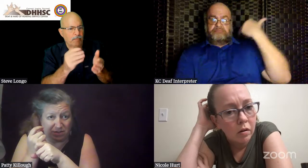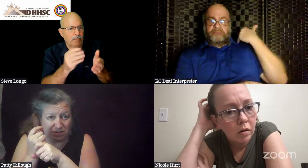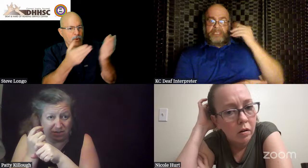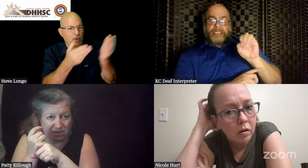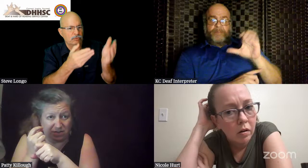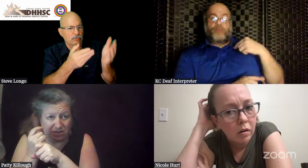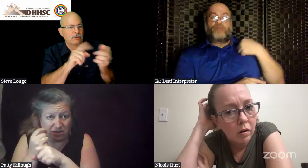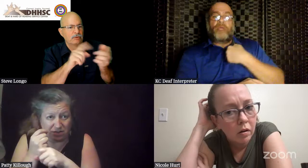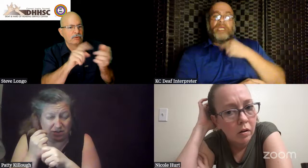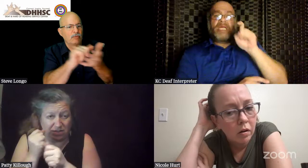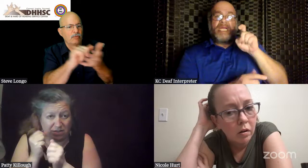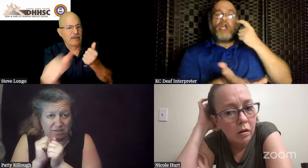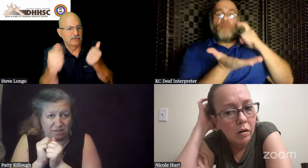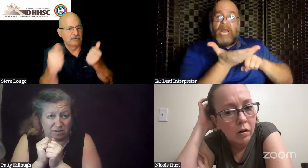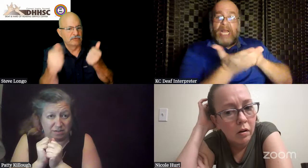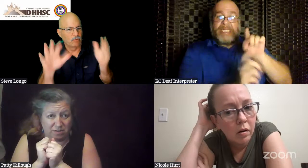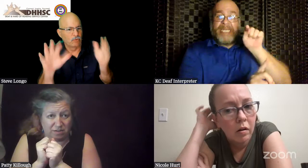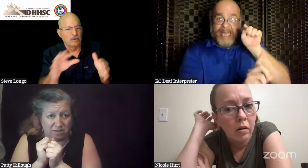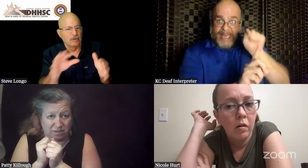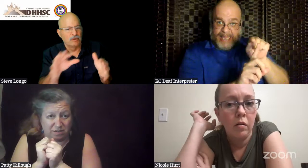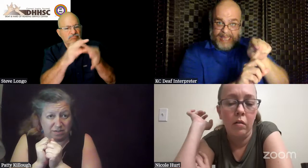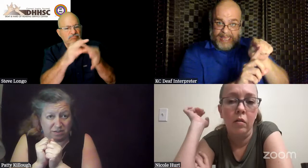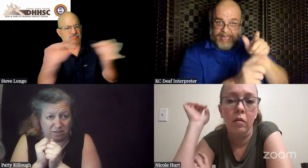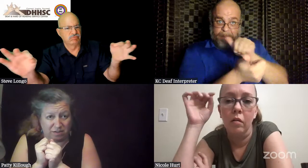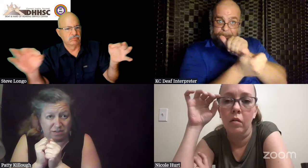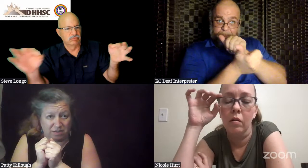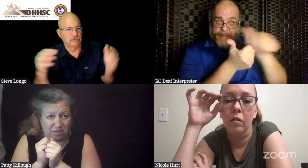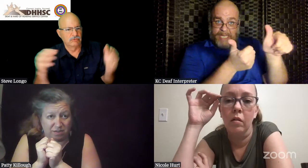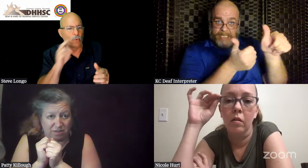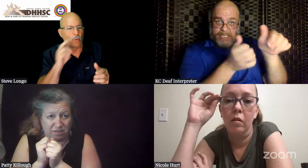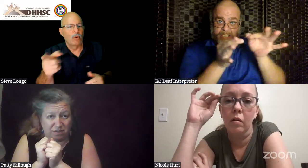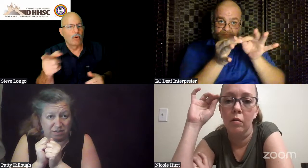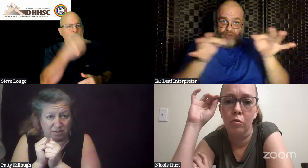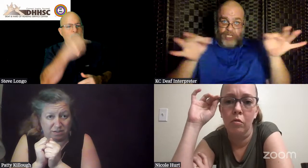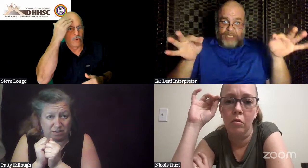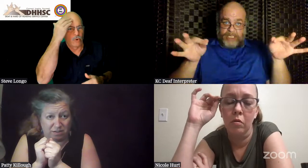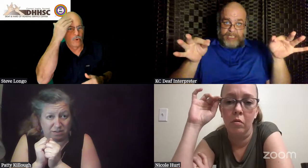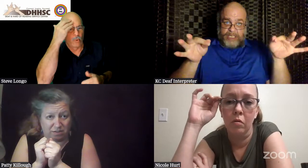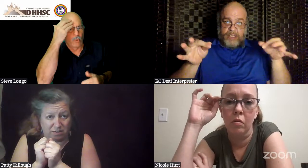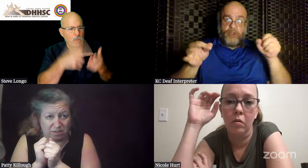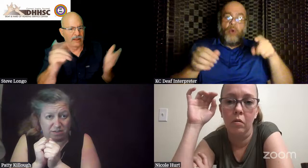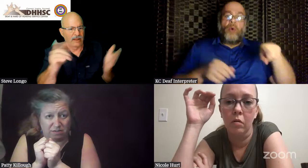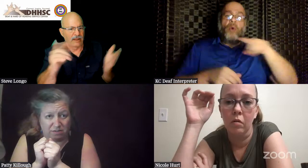motion to approve the minutes that have passed.